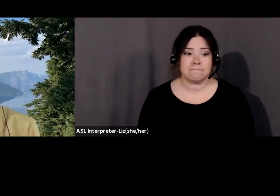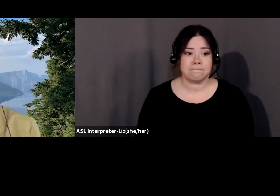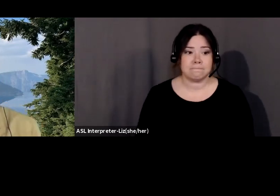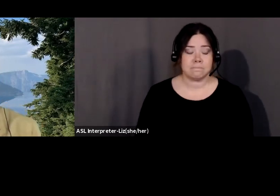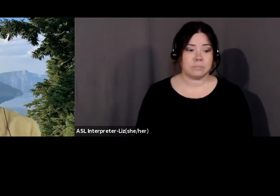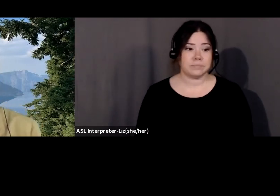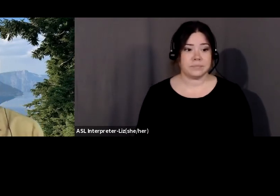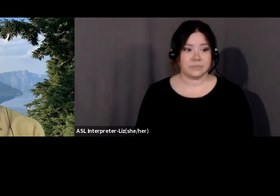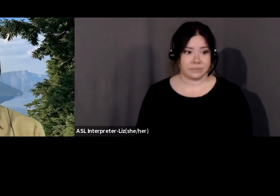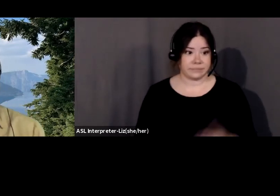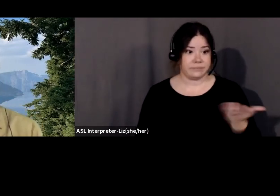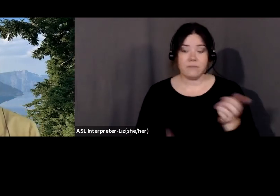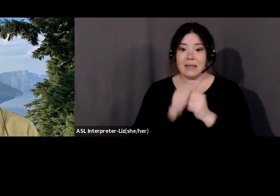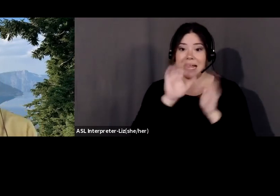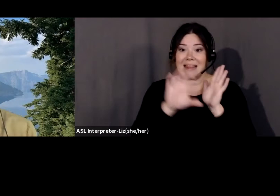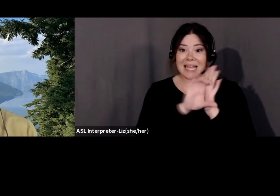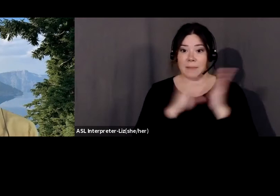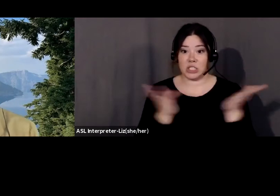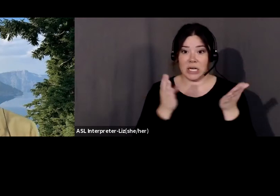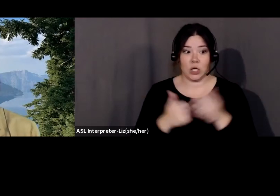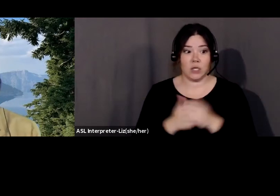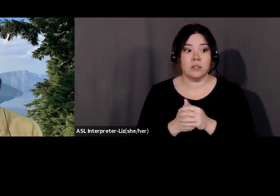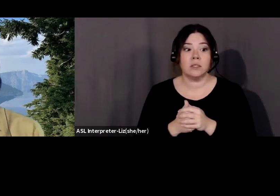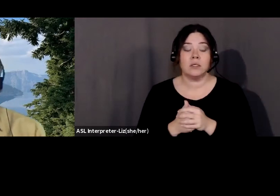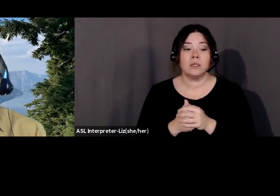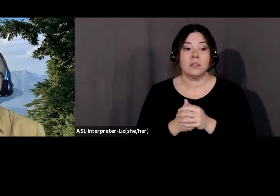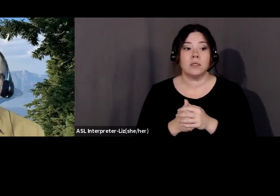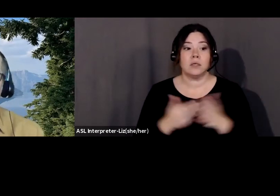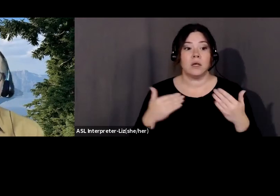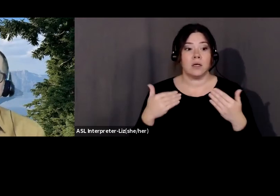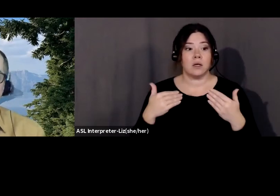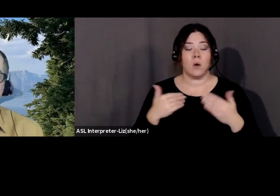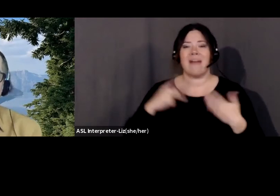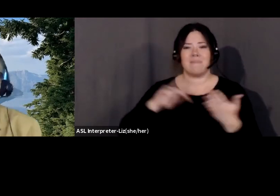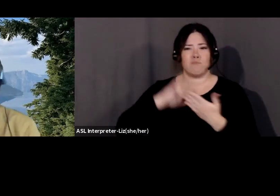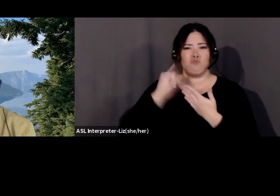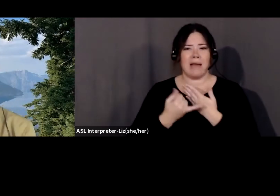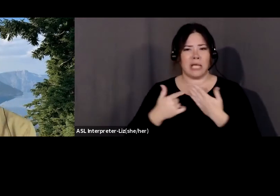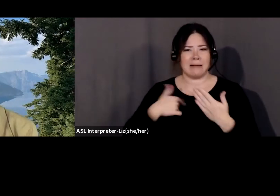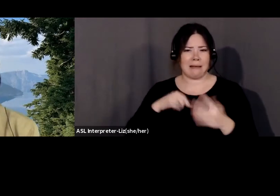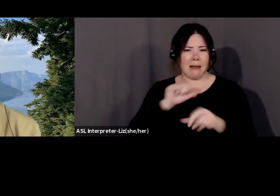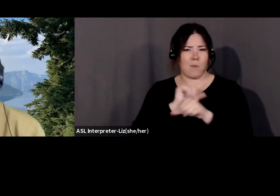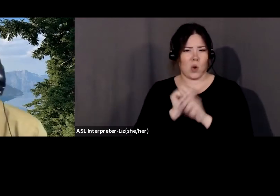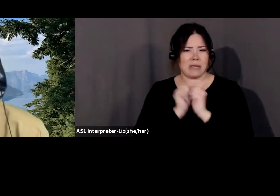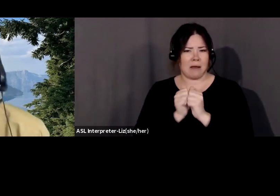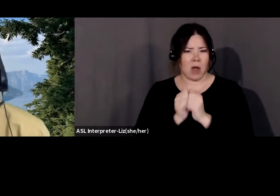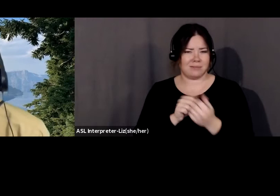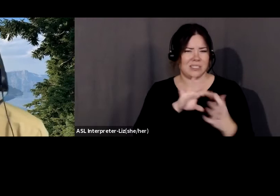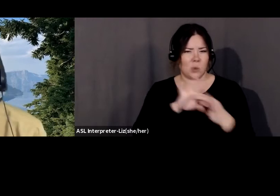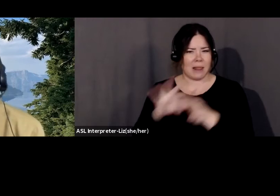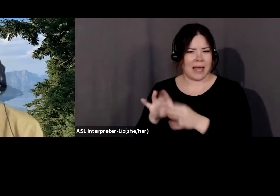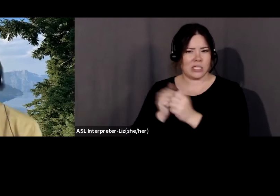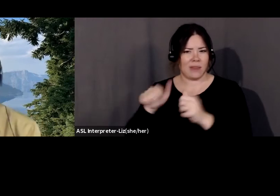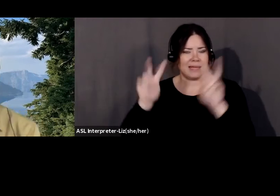So in the images here, we've got a project that I've been working on that's actually related to this,